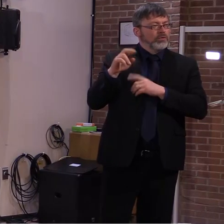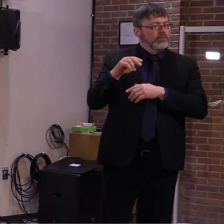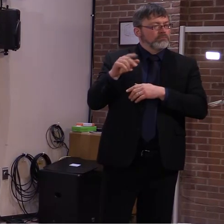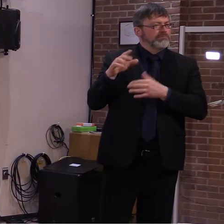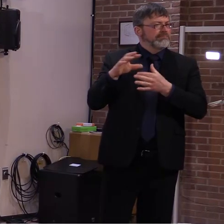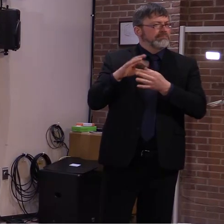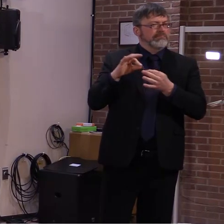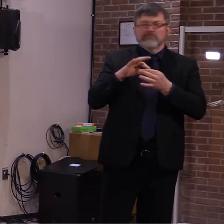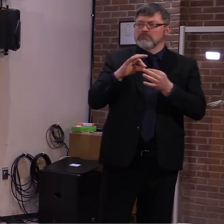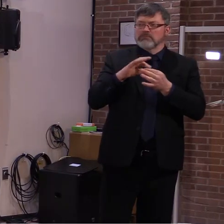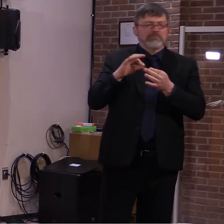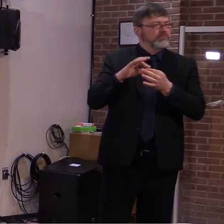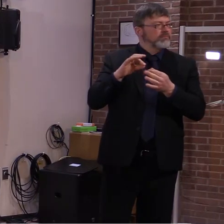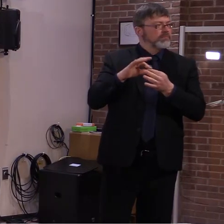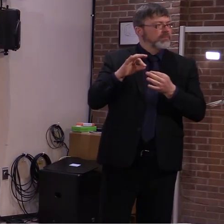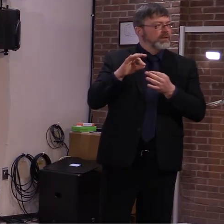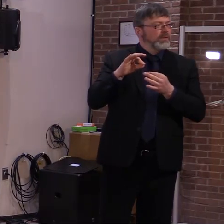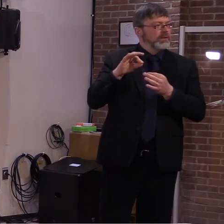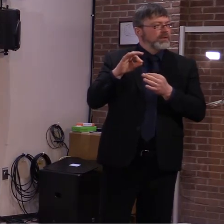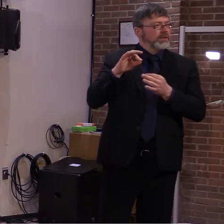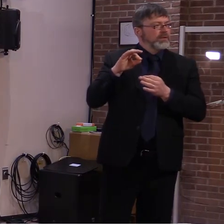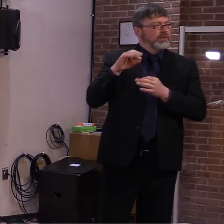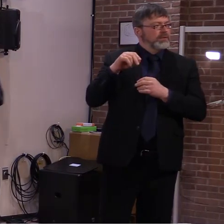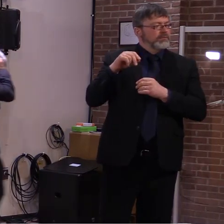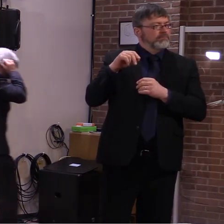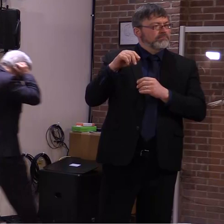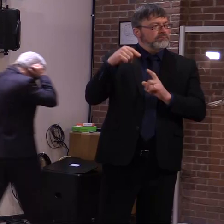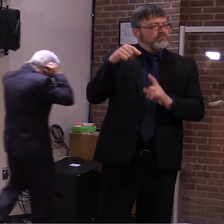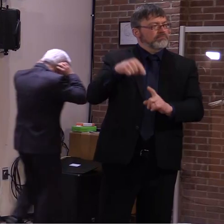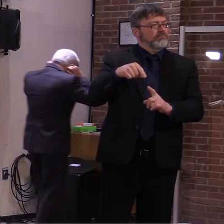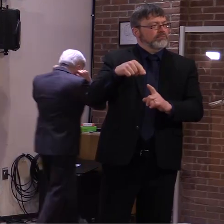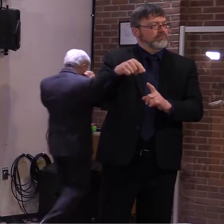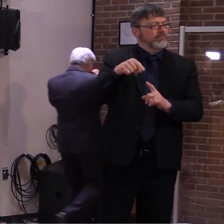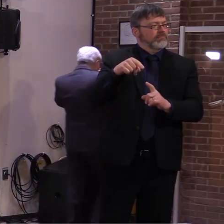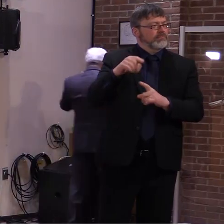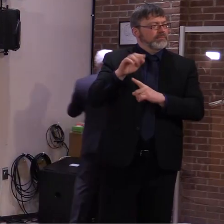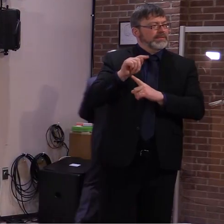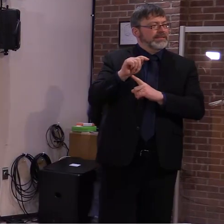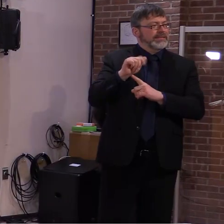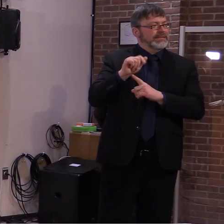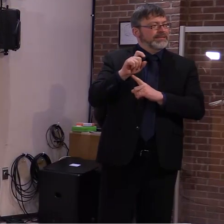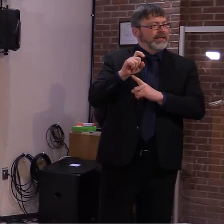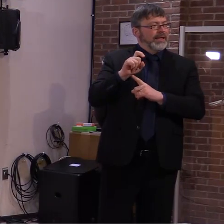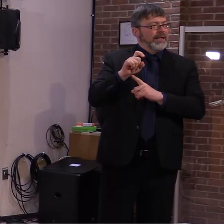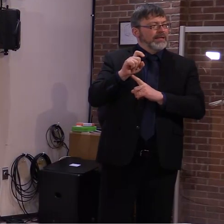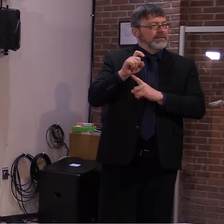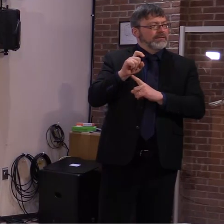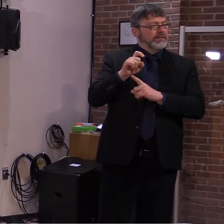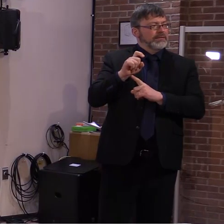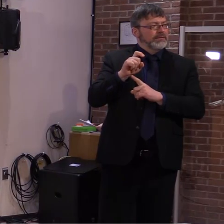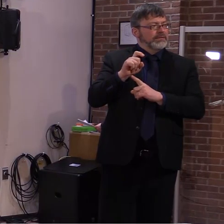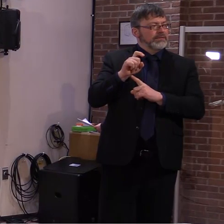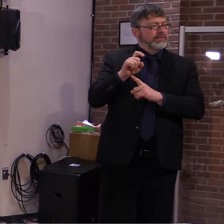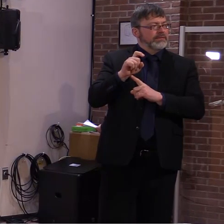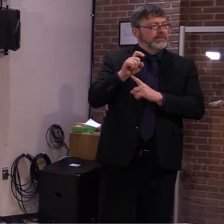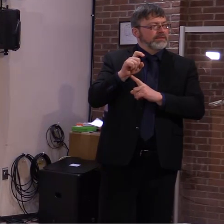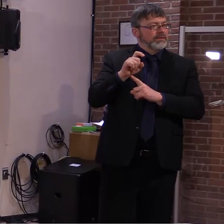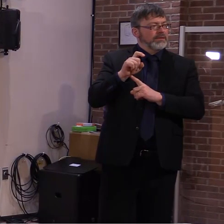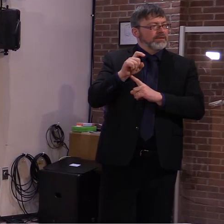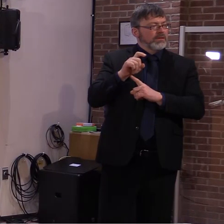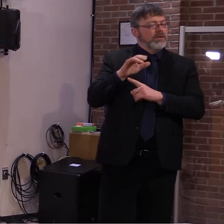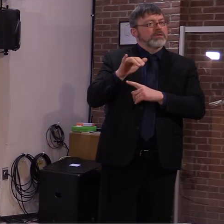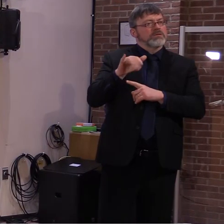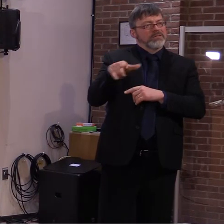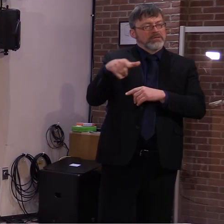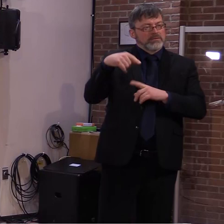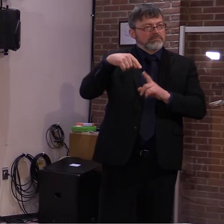unemployment exclusion? Even though the tax returns are now due May 17th, the due date for first quarter estimates is still April